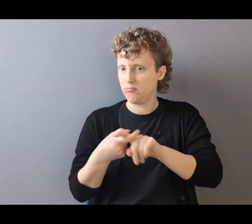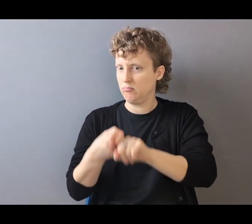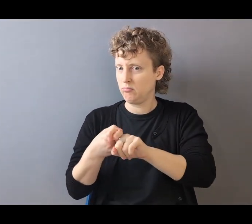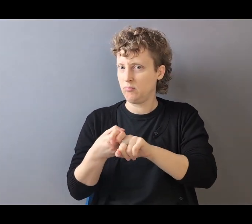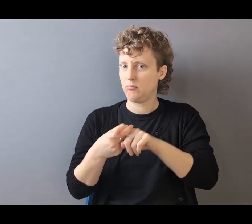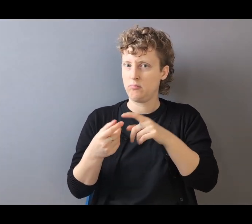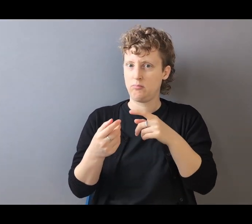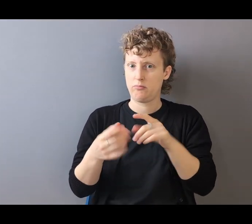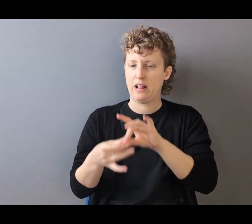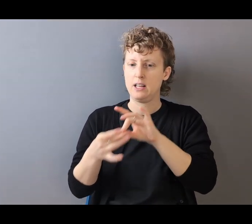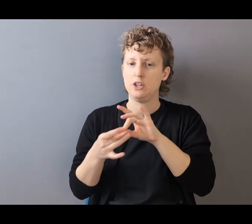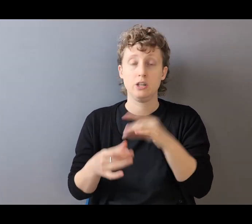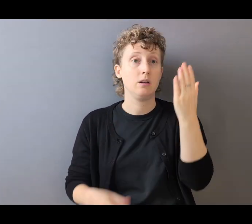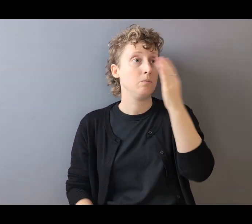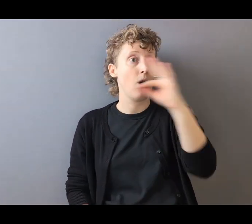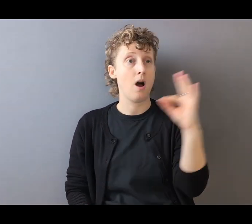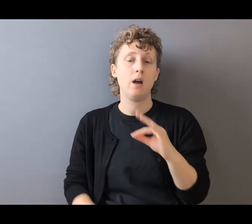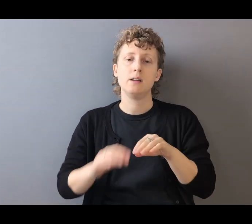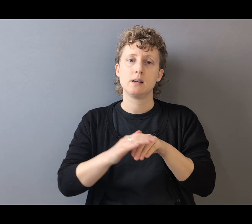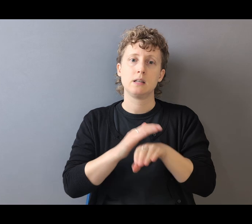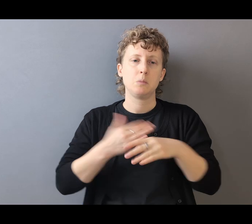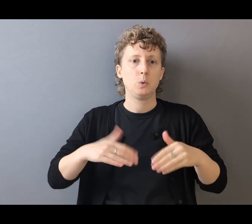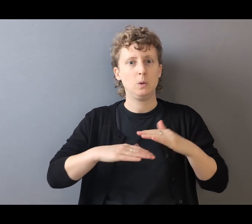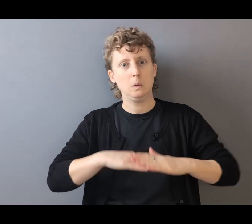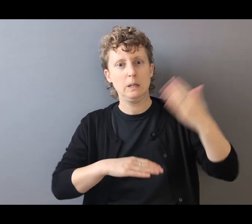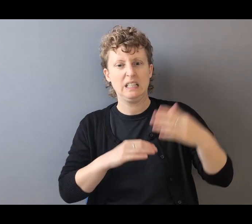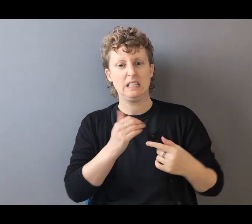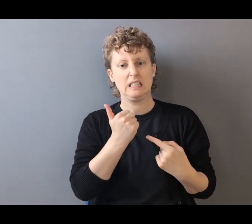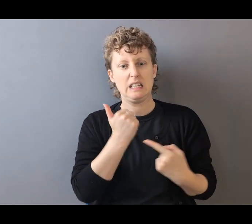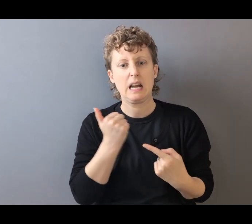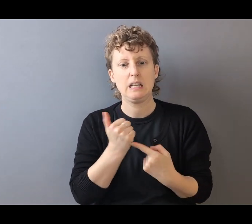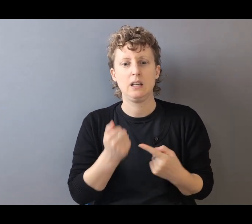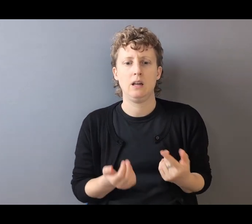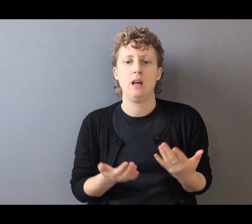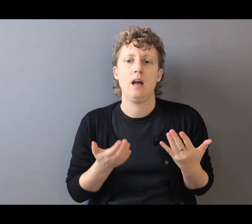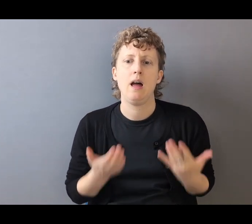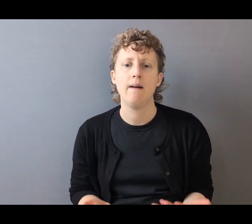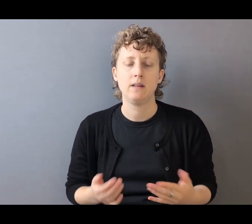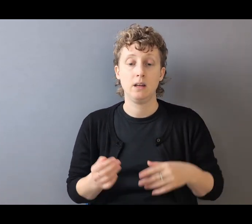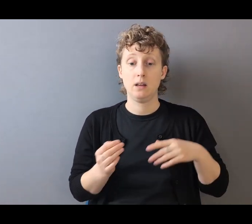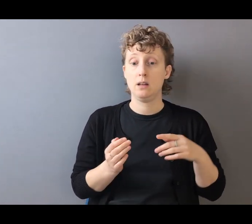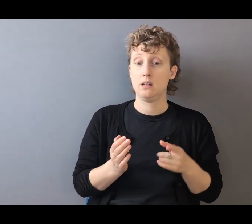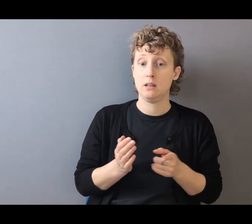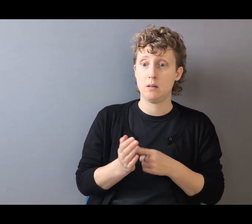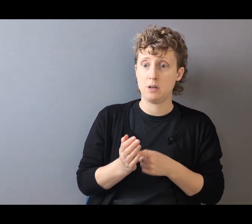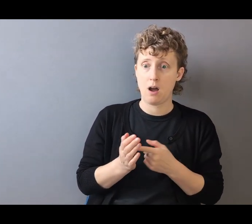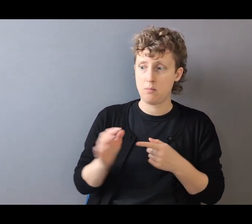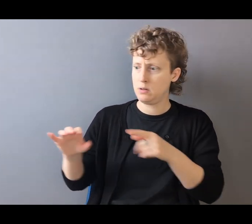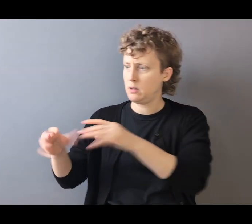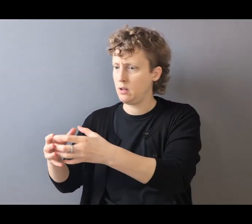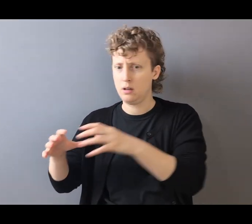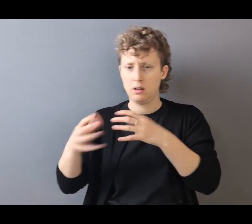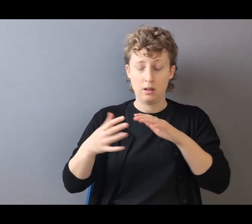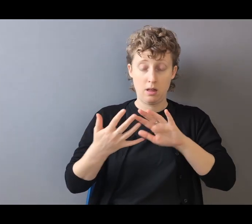technical, and where we really see an added value of bringing the two communities, which sometimes are blurred because accessibility professionals are also, in